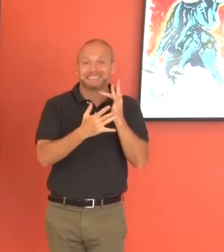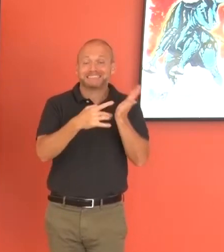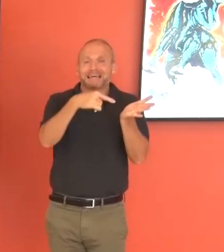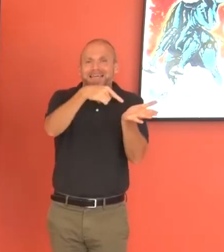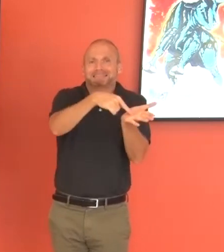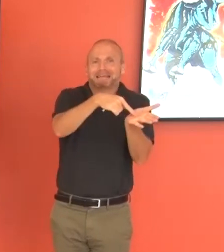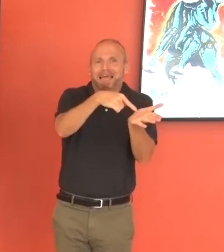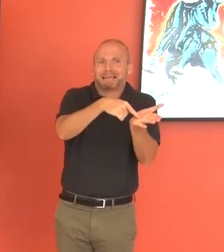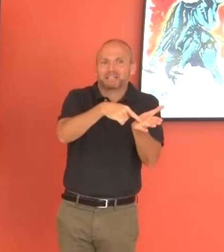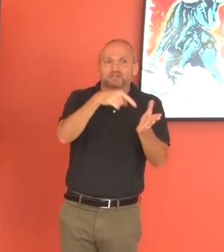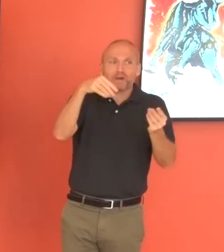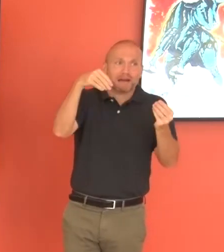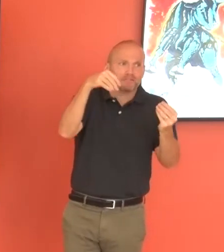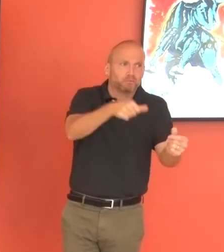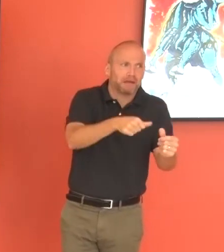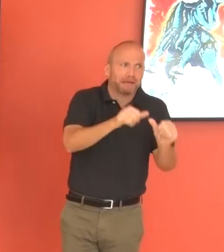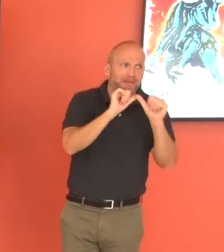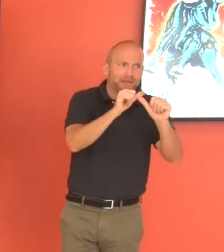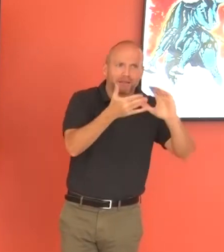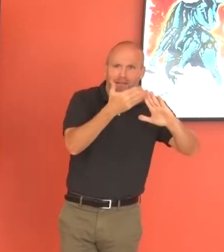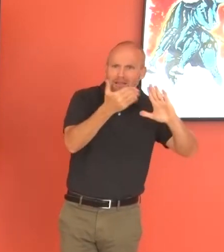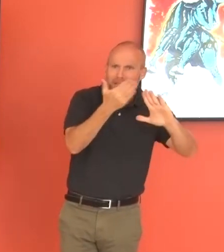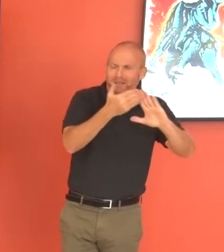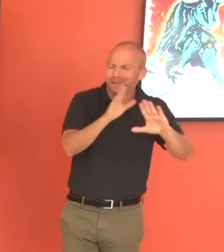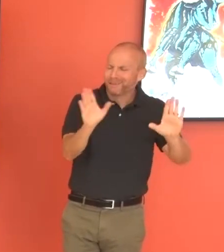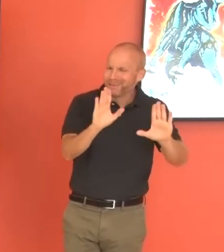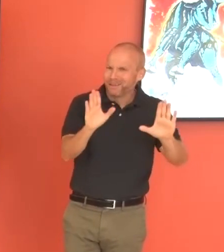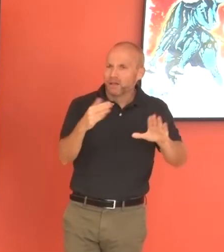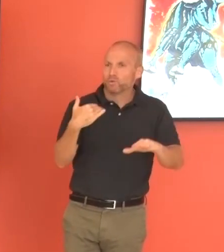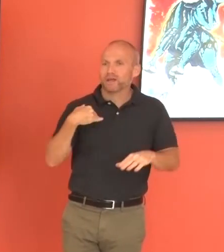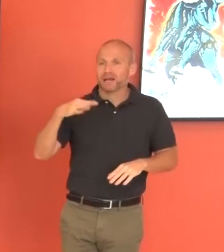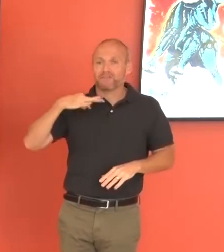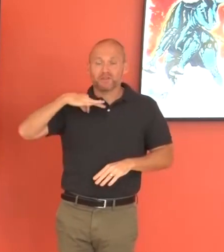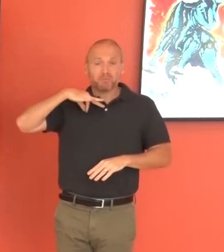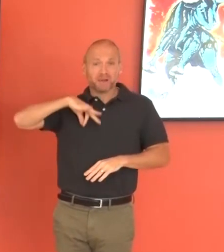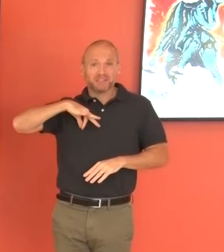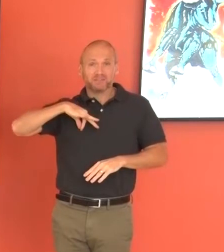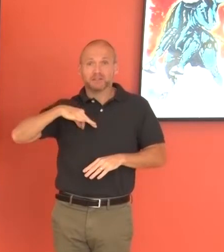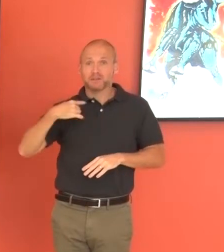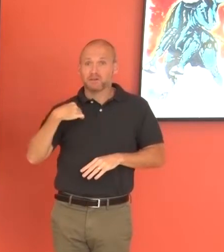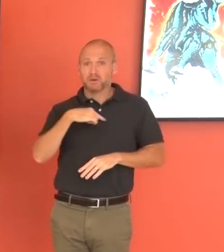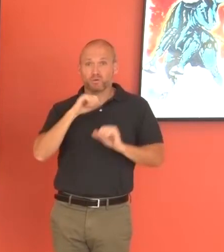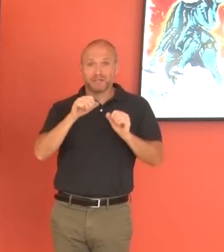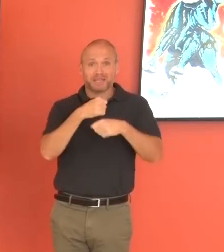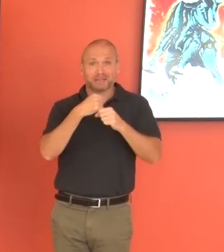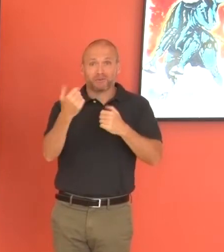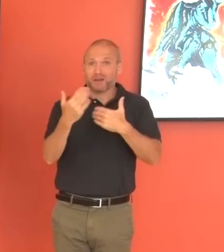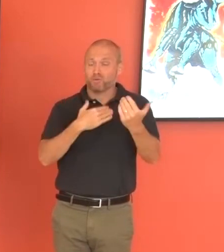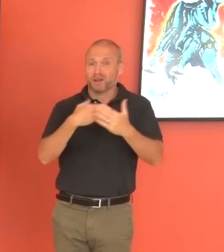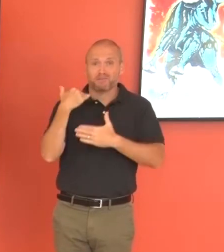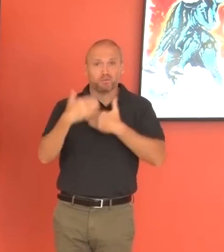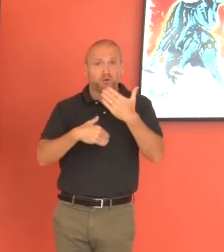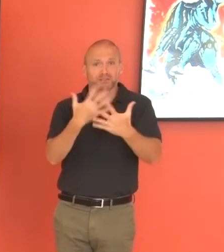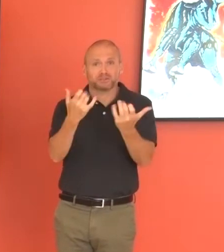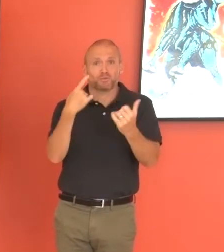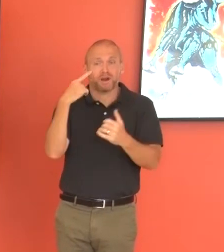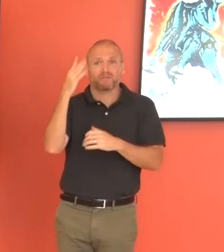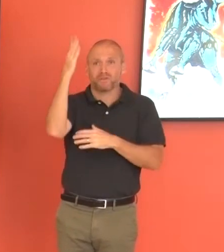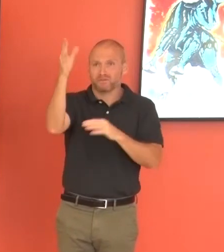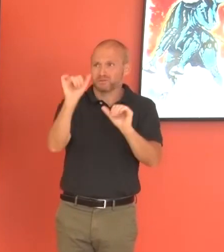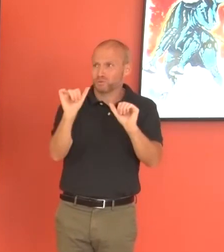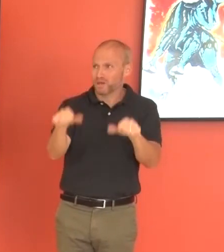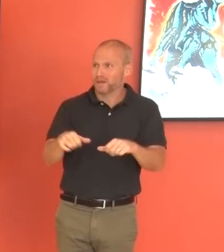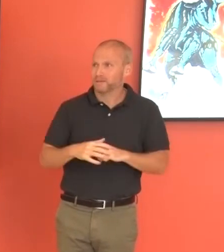maintaining it. We have the benefit of saying we can create whatever processes we want in the future. You